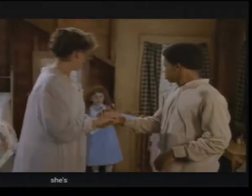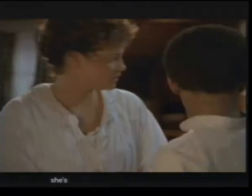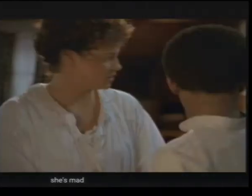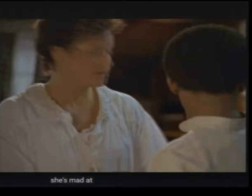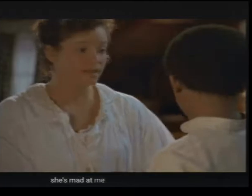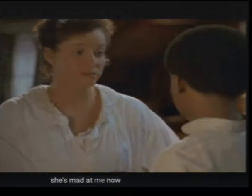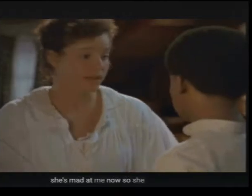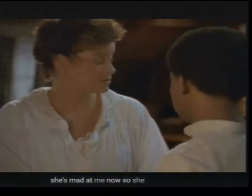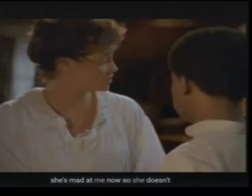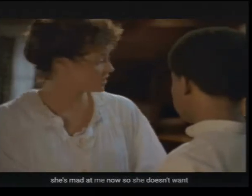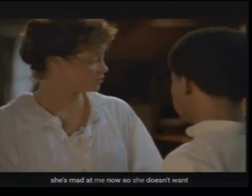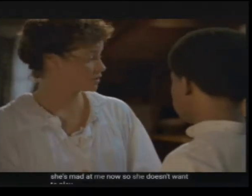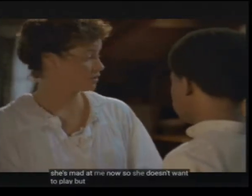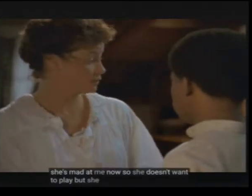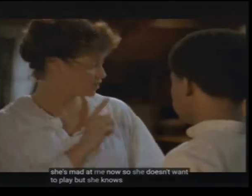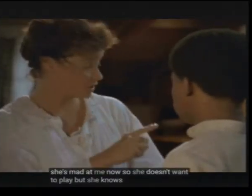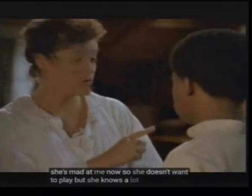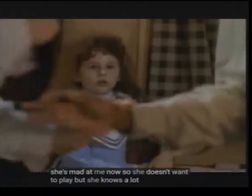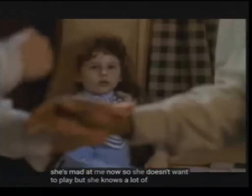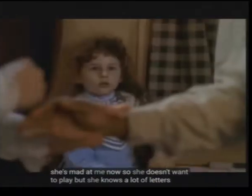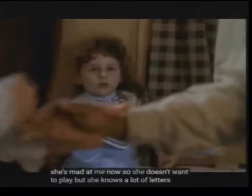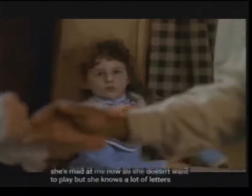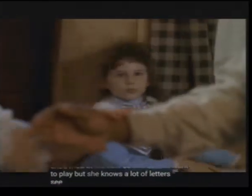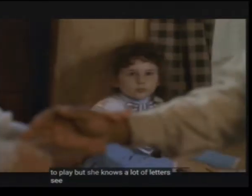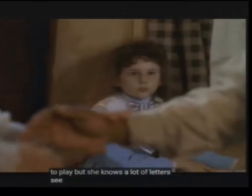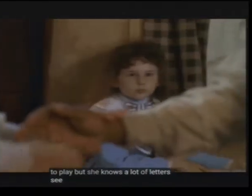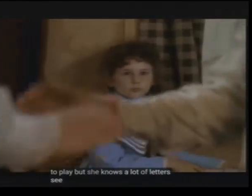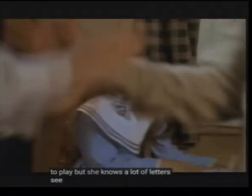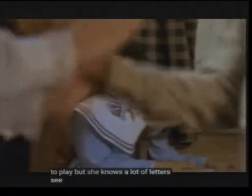She's mad at me now, so she doesn't want to play, but she knows a lot of letters. C,